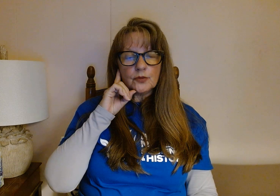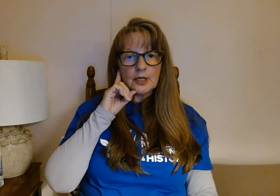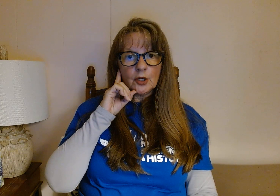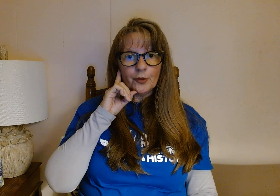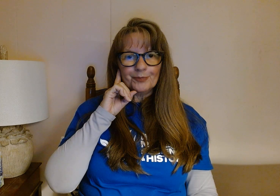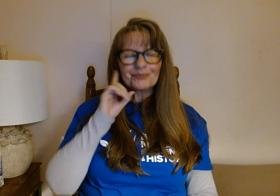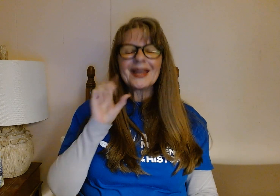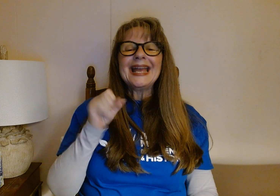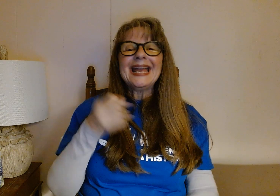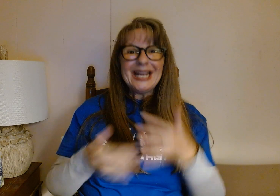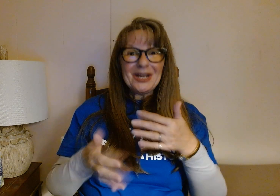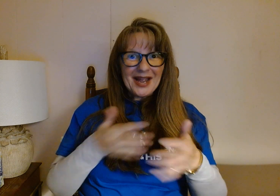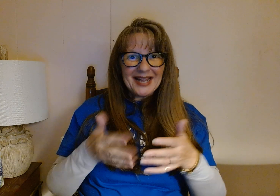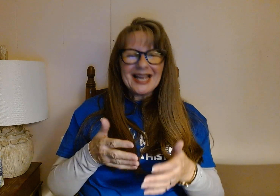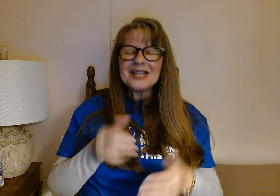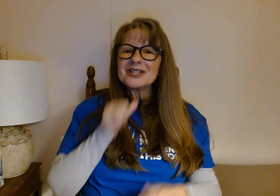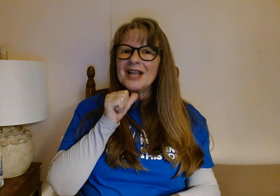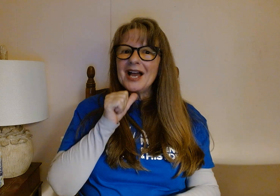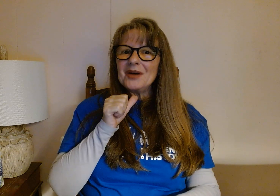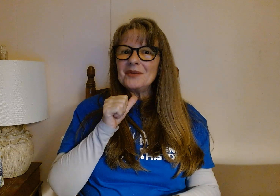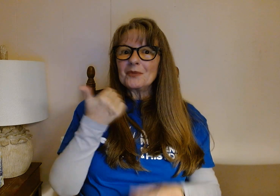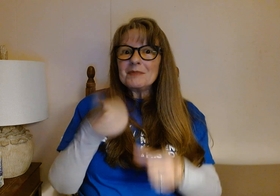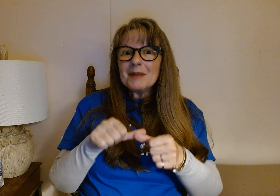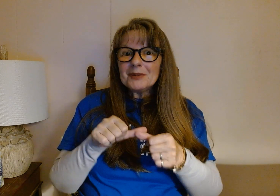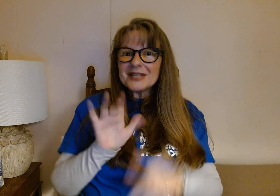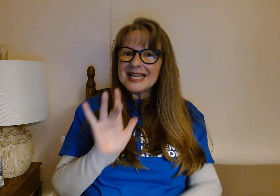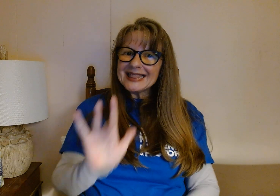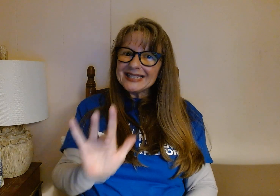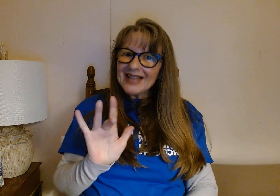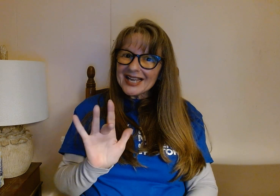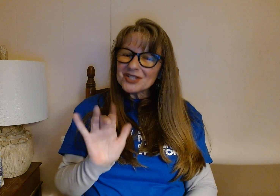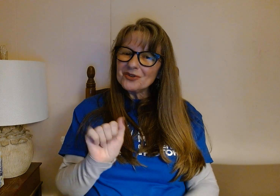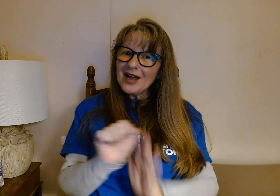ear. Anyway, remember to hit the like so you'll have your